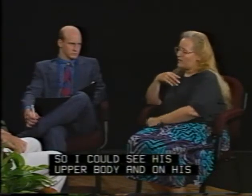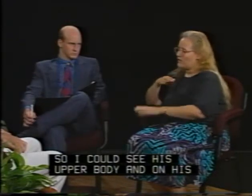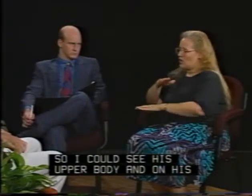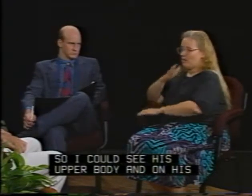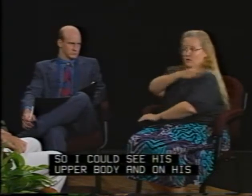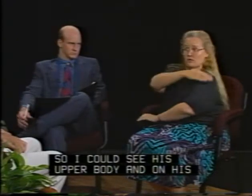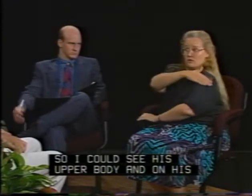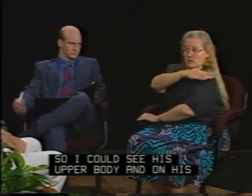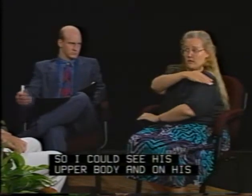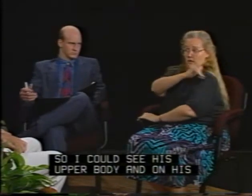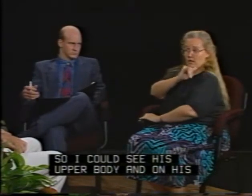and